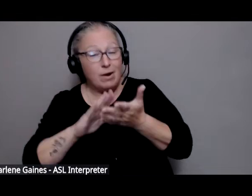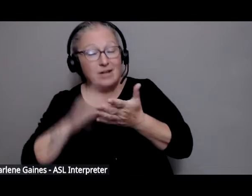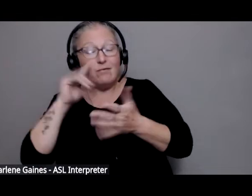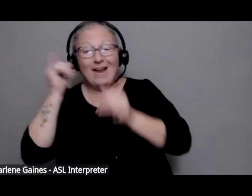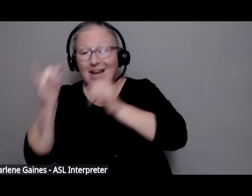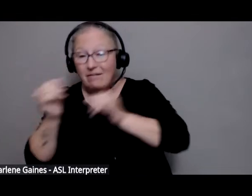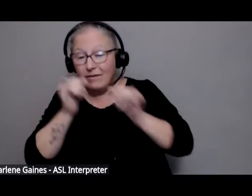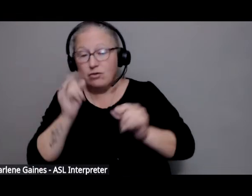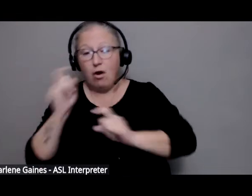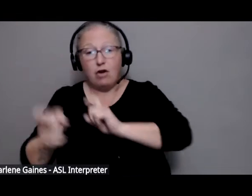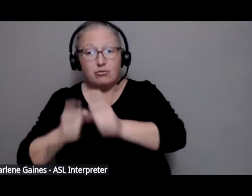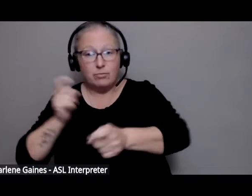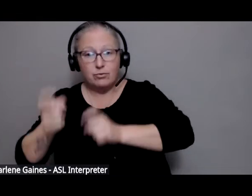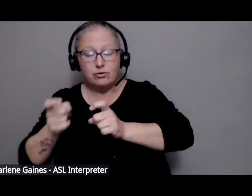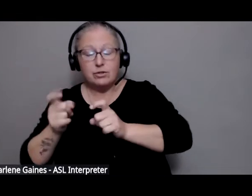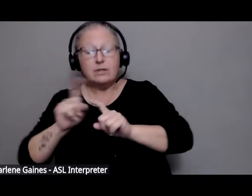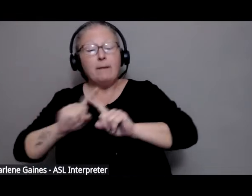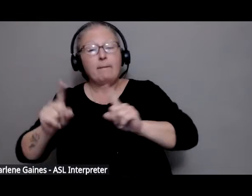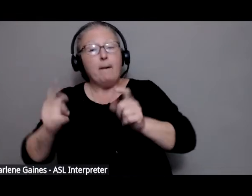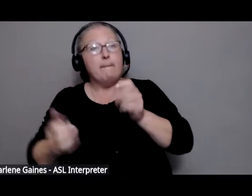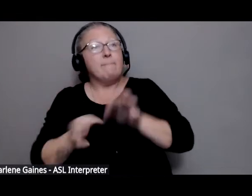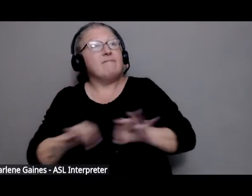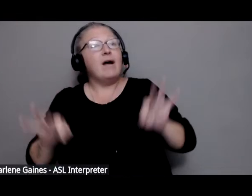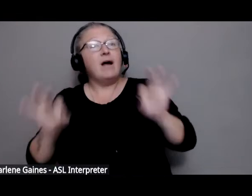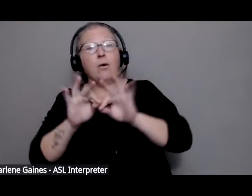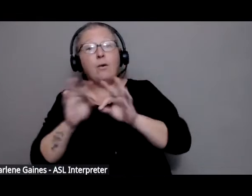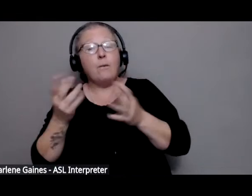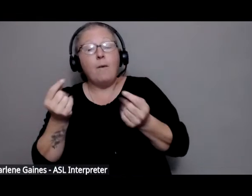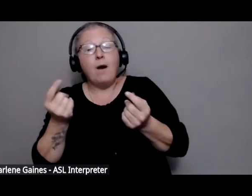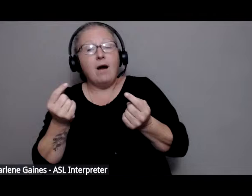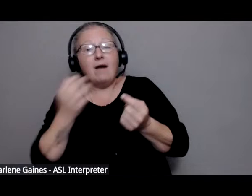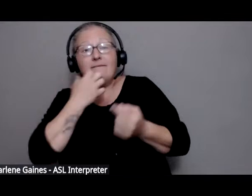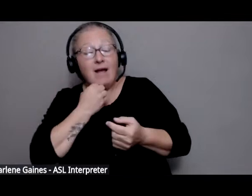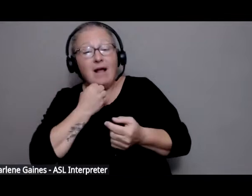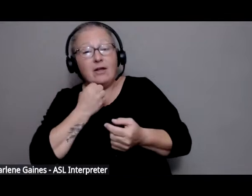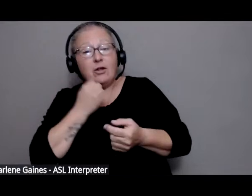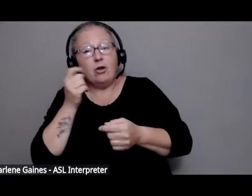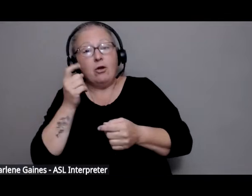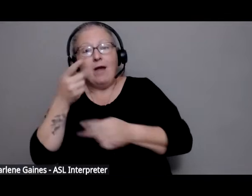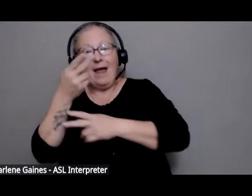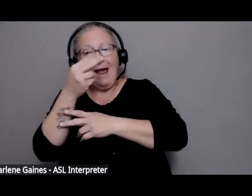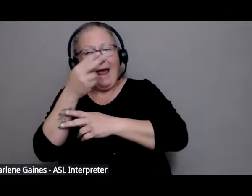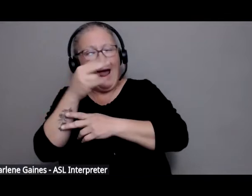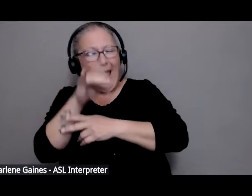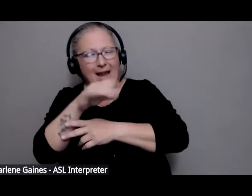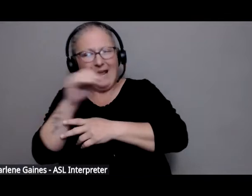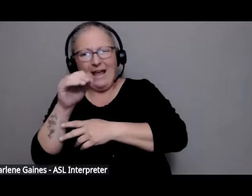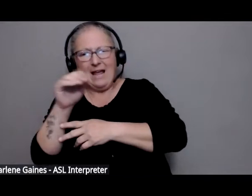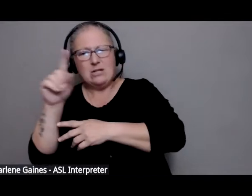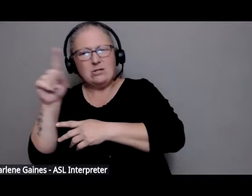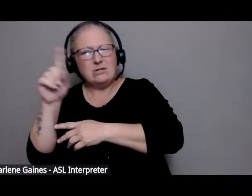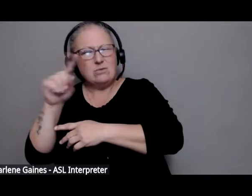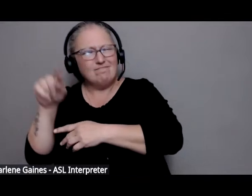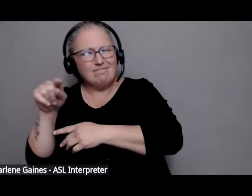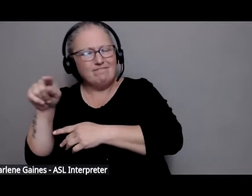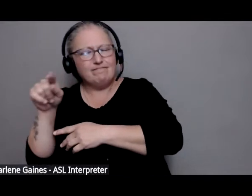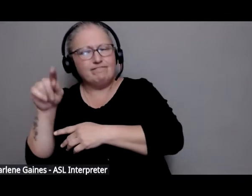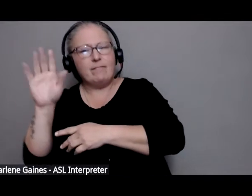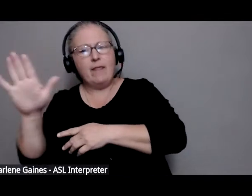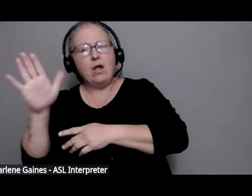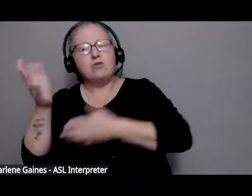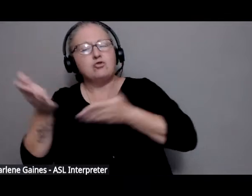contributions, but what was most valued by those who spoke was Hanley's and Lees Dwyer's admirable stewardship of the